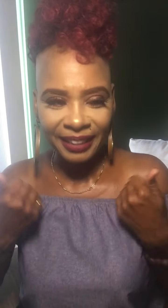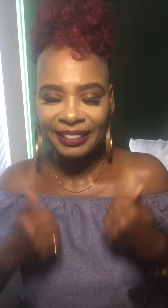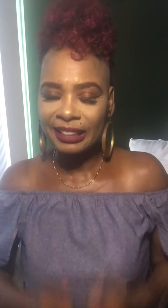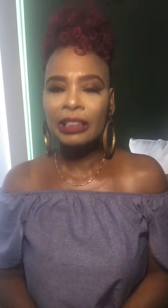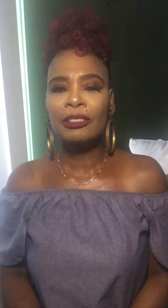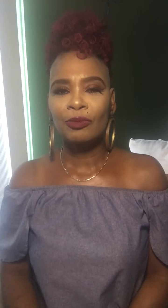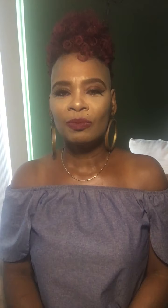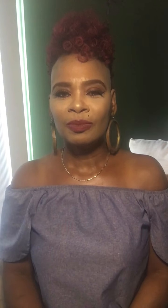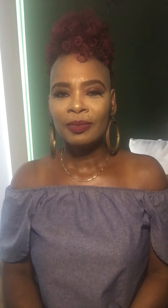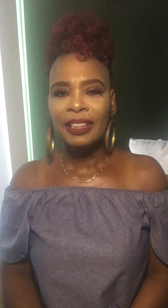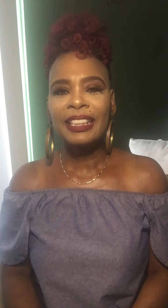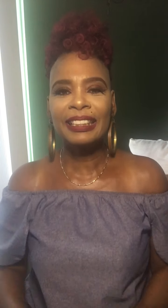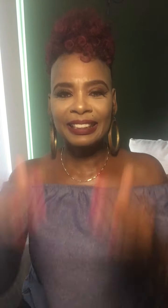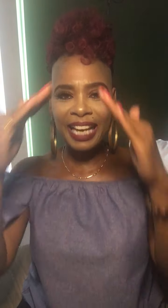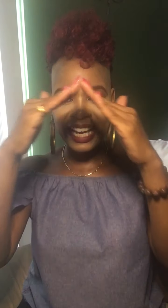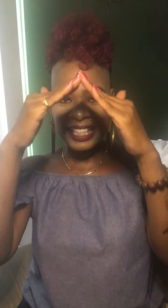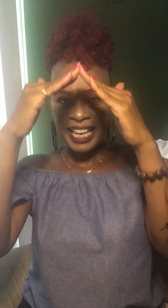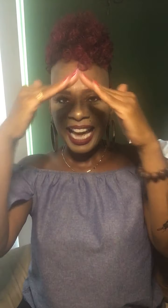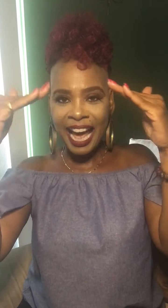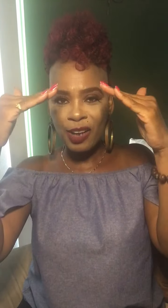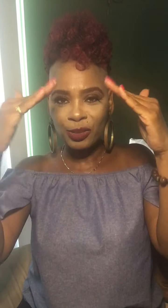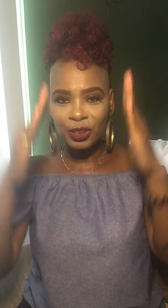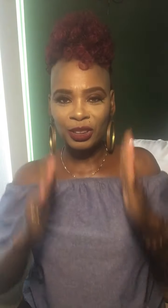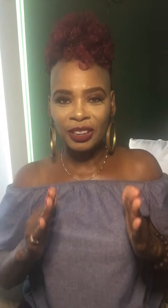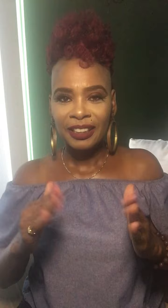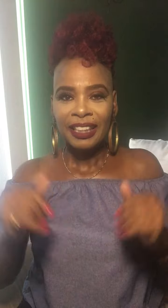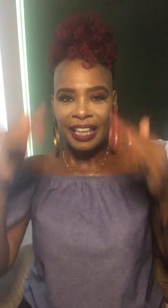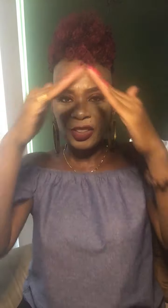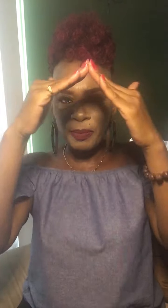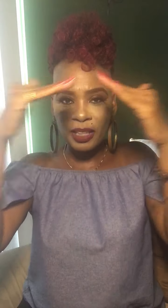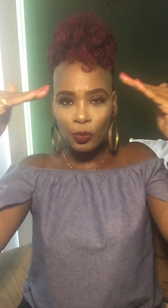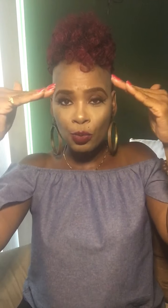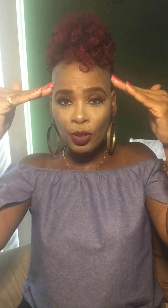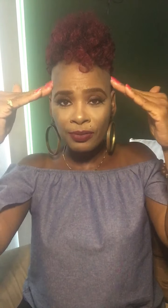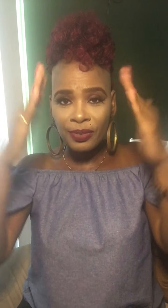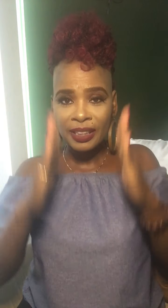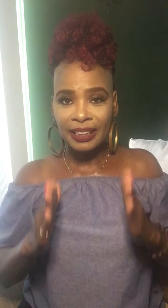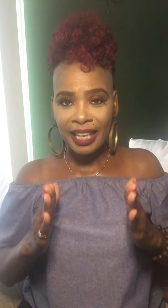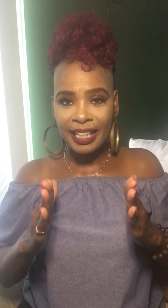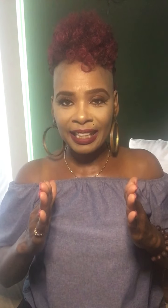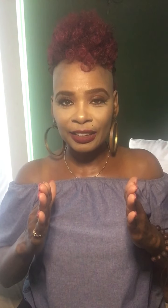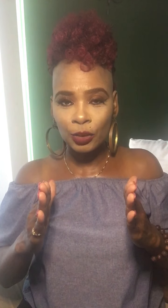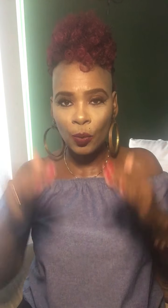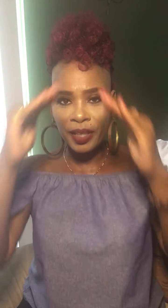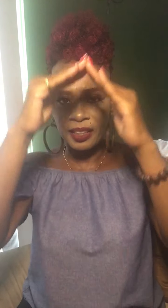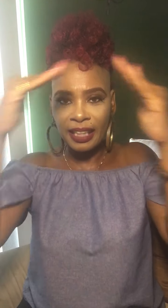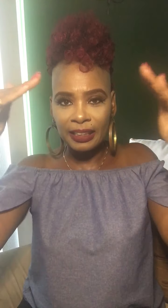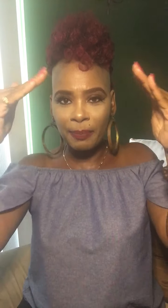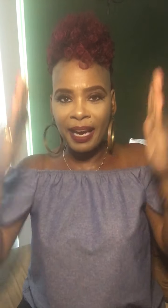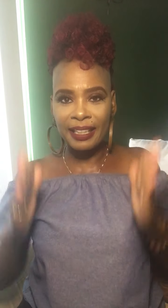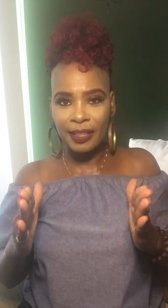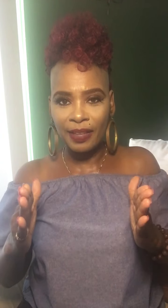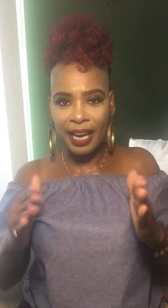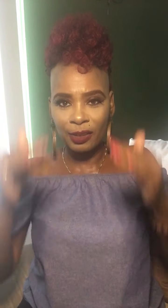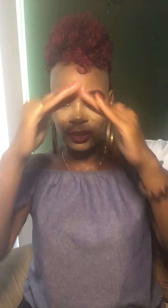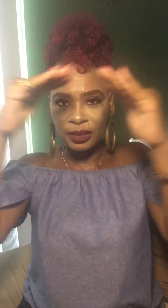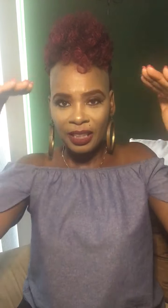Address. Next sign, house. Like you're making a roof and then a square, like the body of the house.